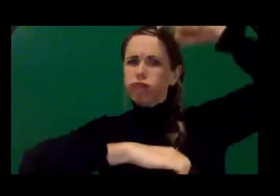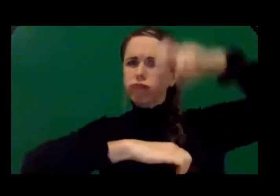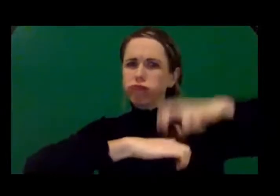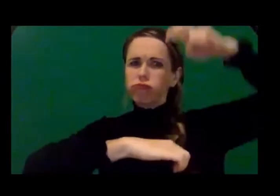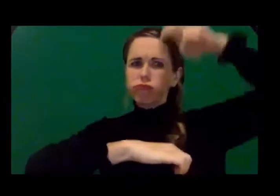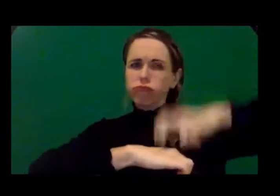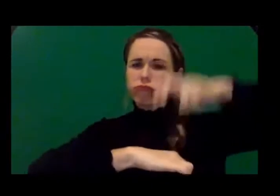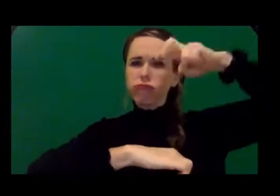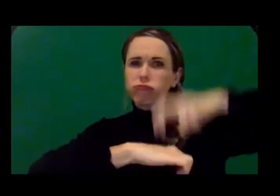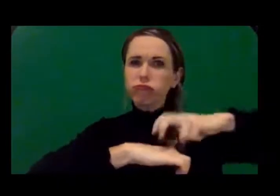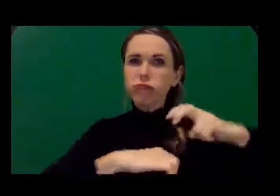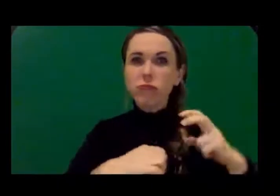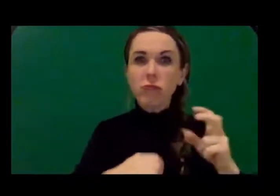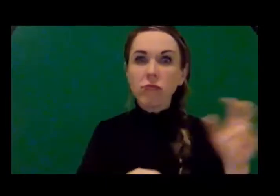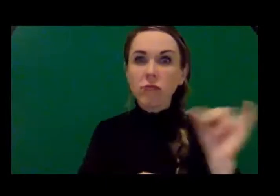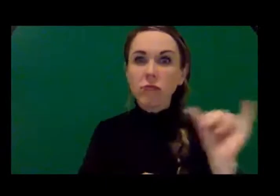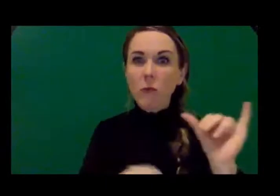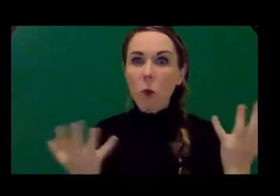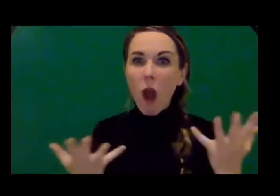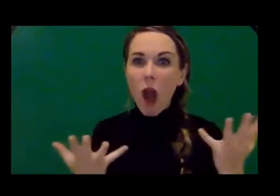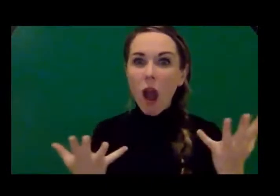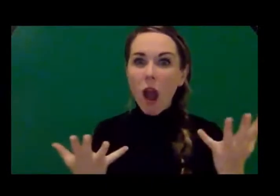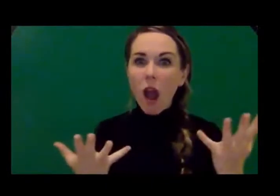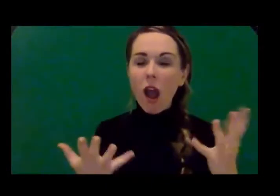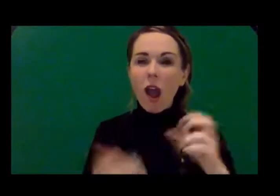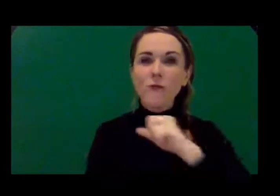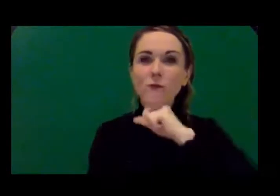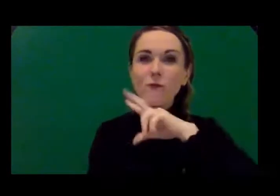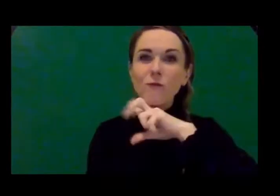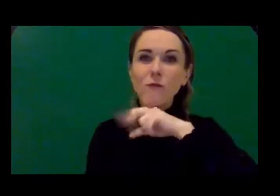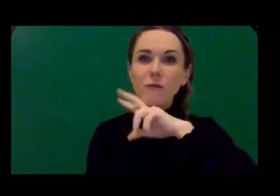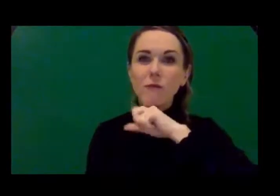Just like a frog. What?